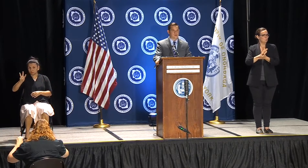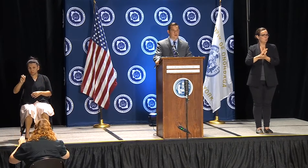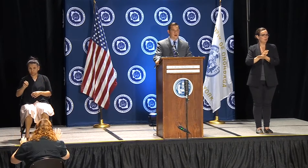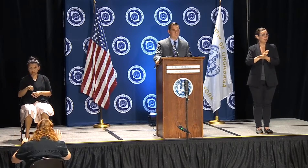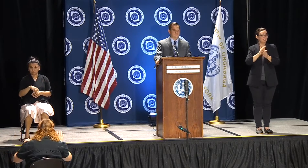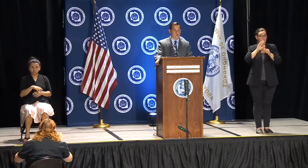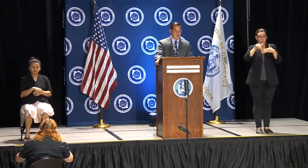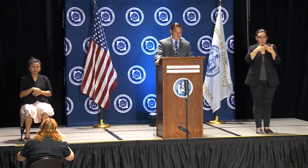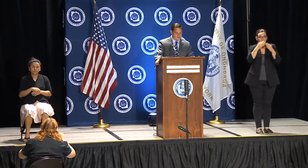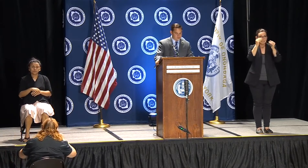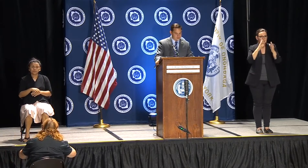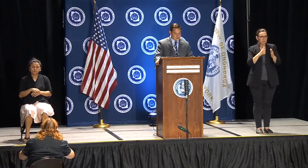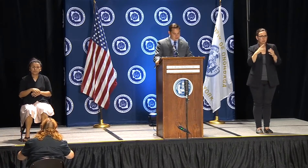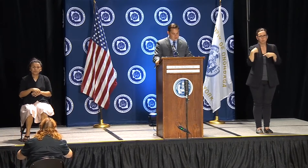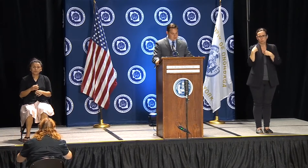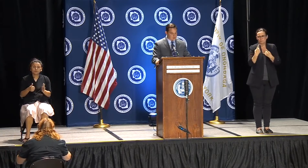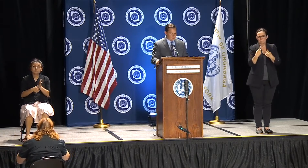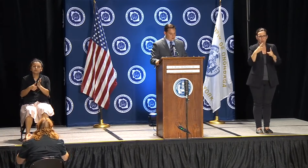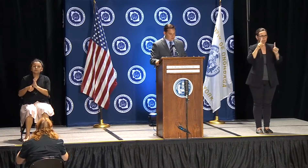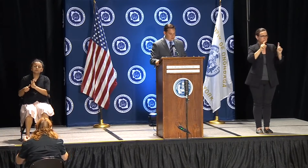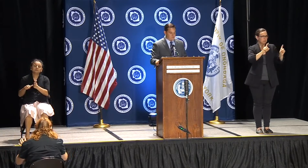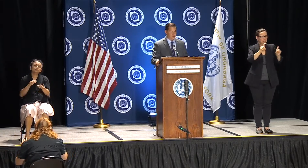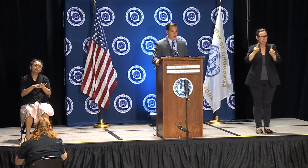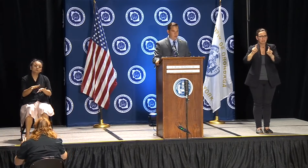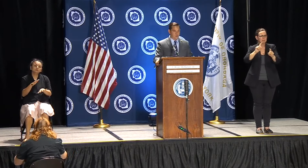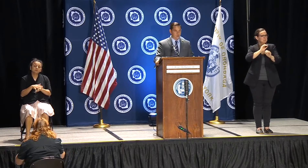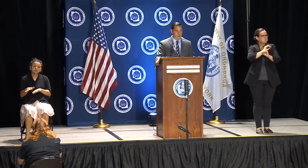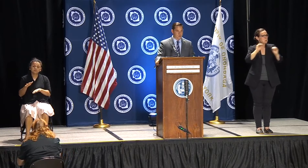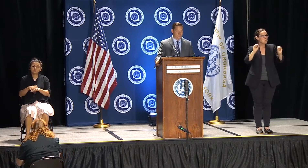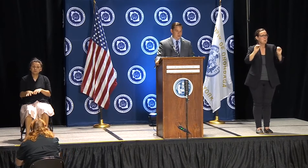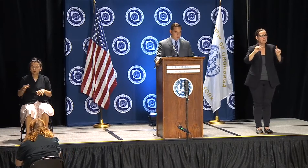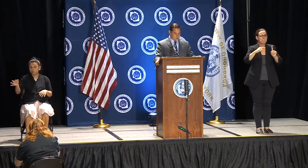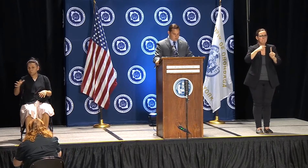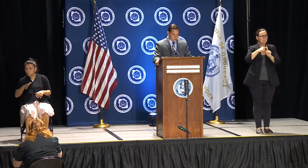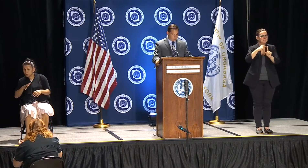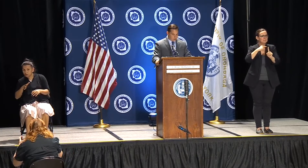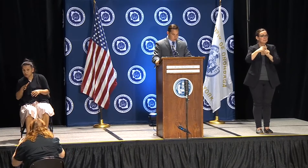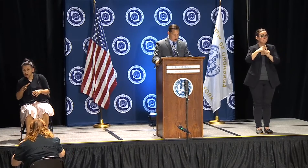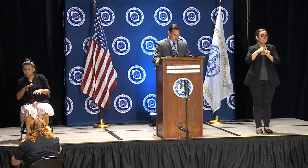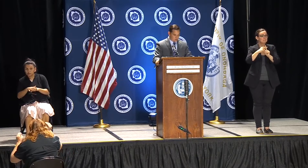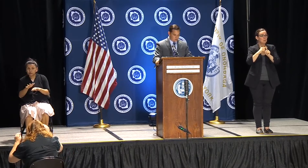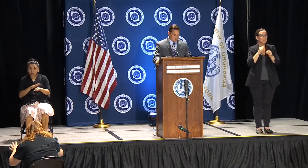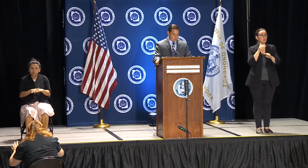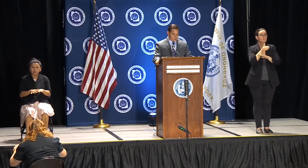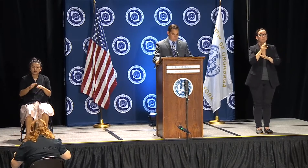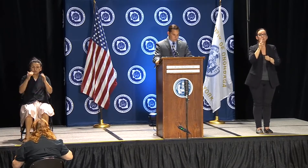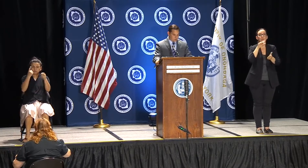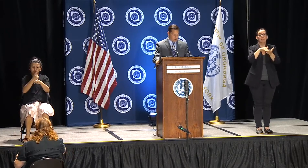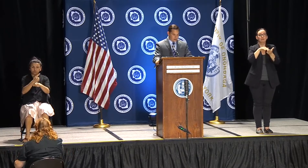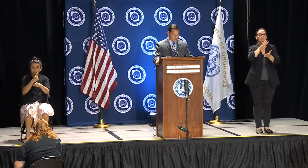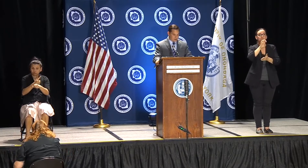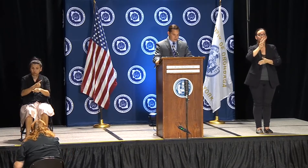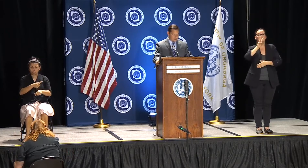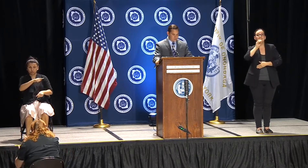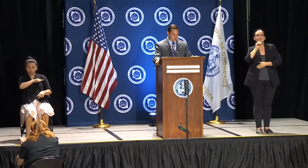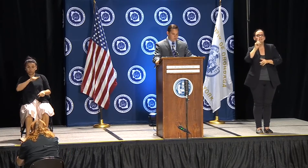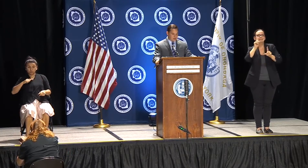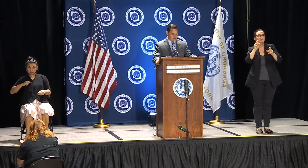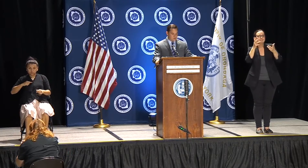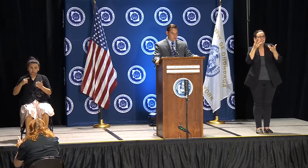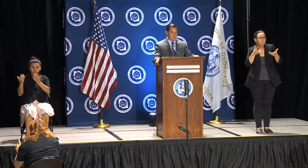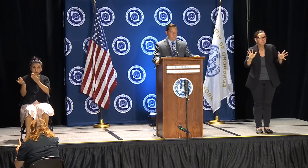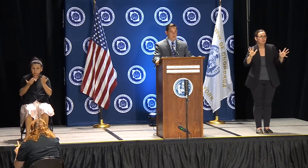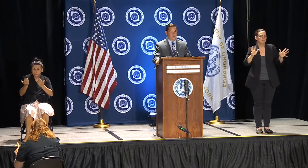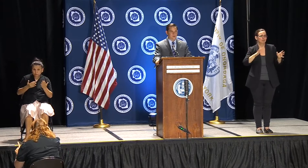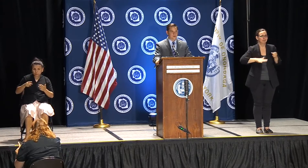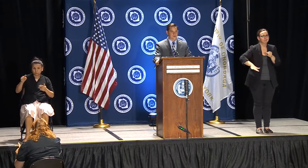out of the 2,460 tests. That's very good news when you think about that's what we want. We don't want any positives going back